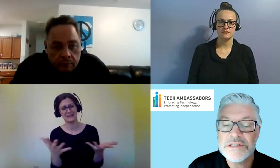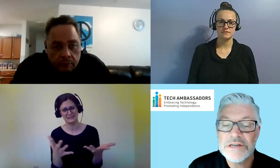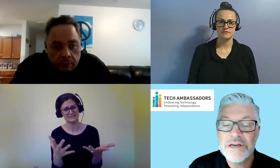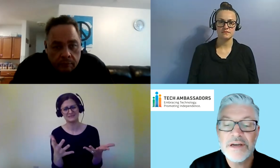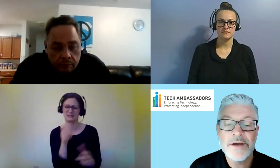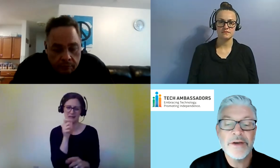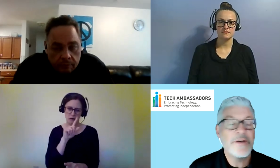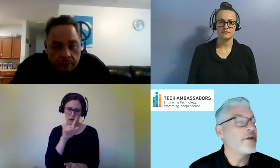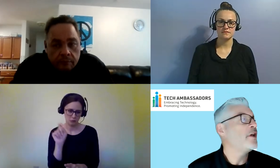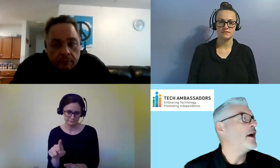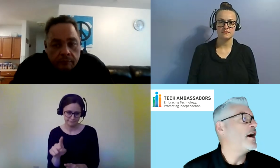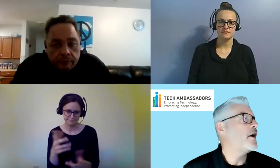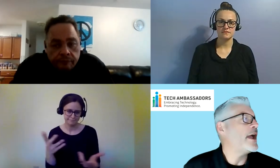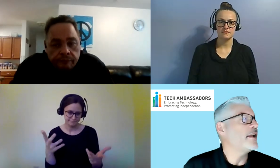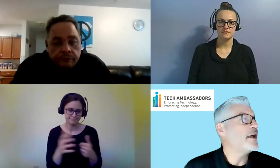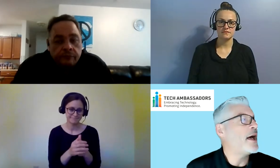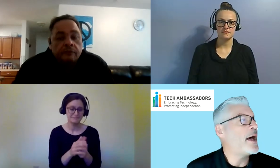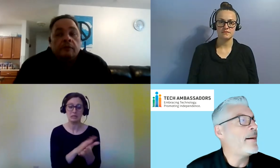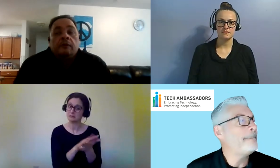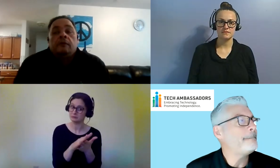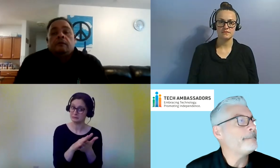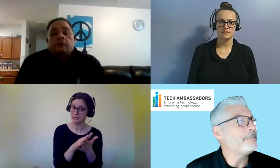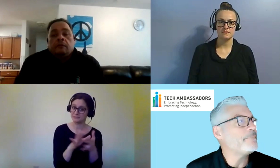questions. All right.